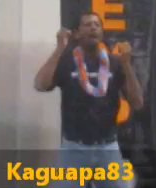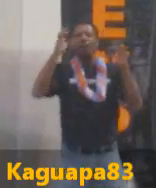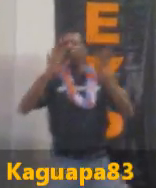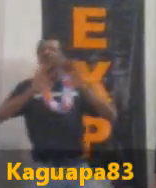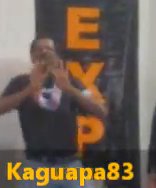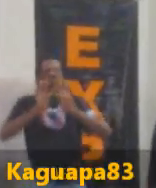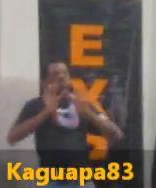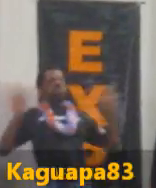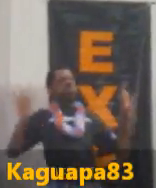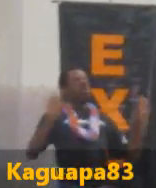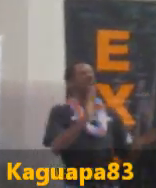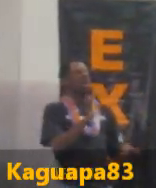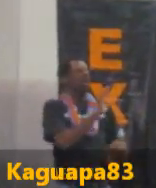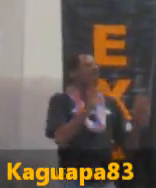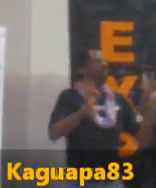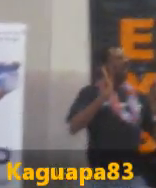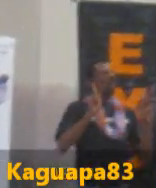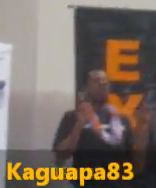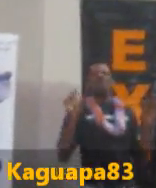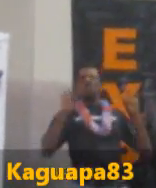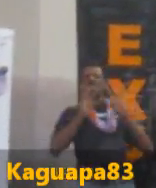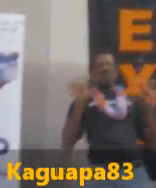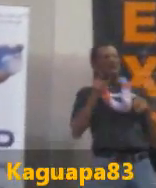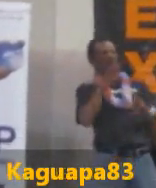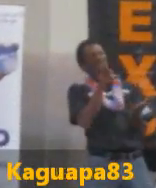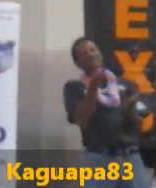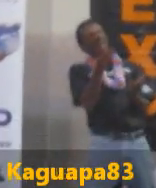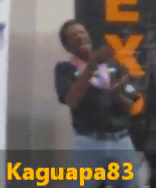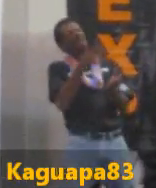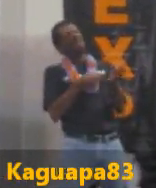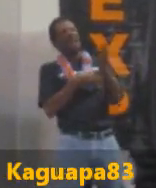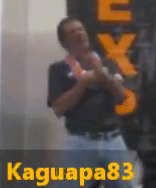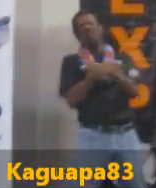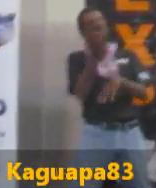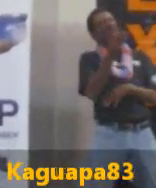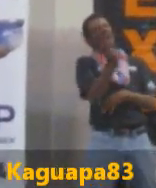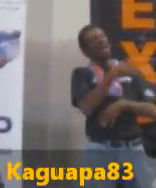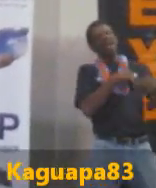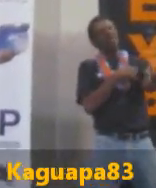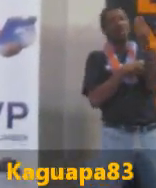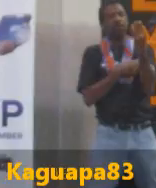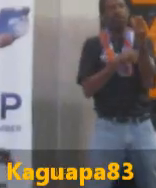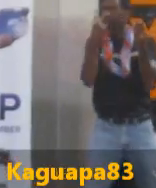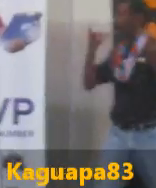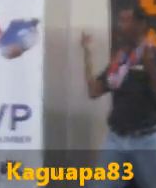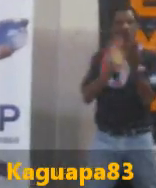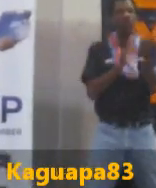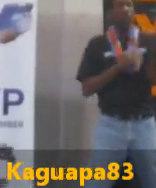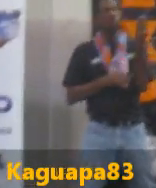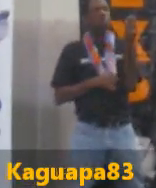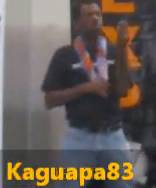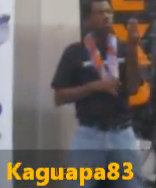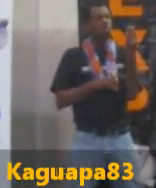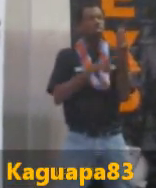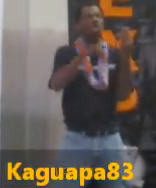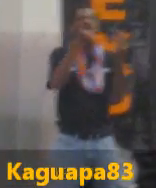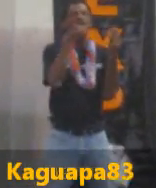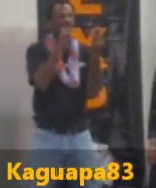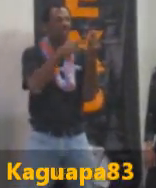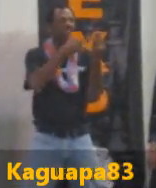to film festivals right now. So all these people now are going through the selection process and when they see this,